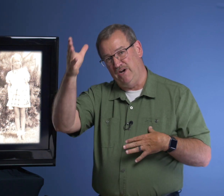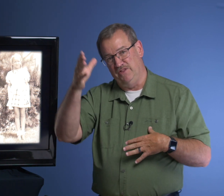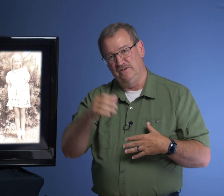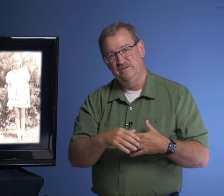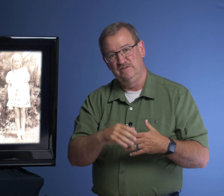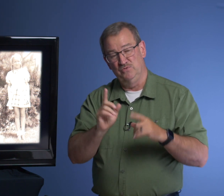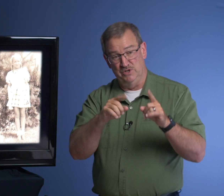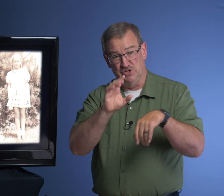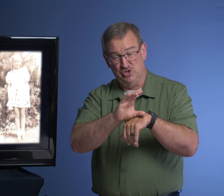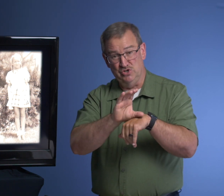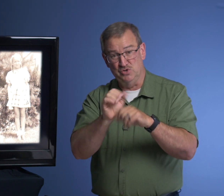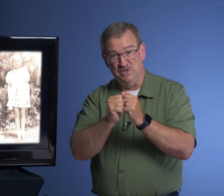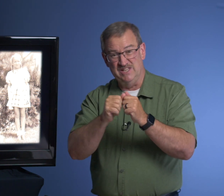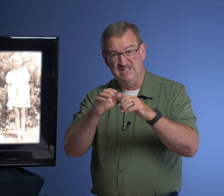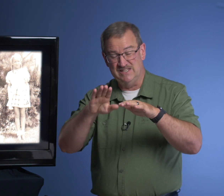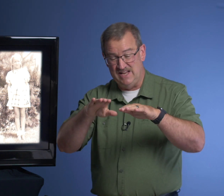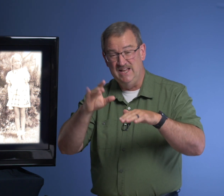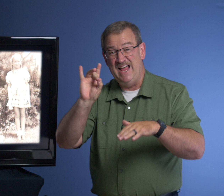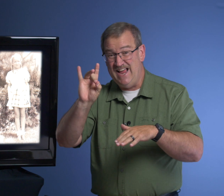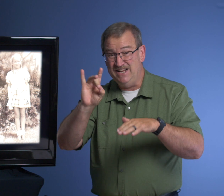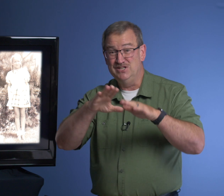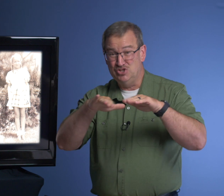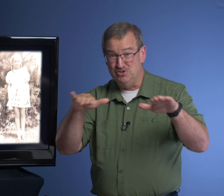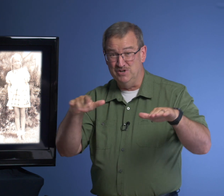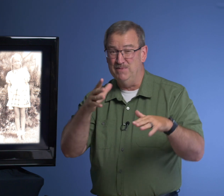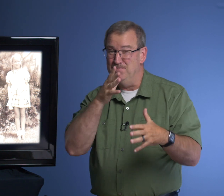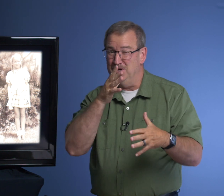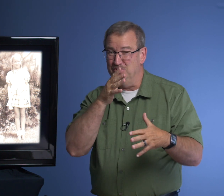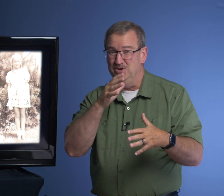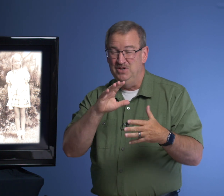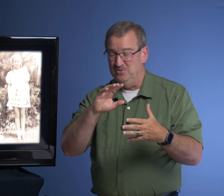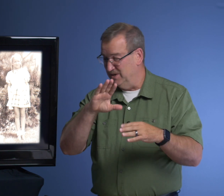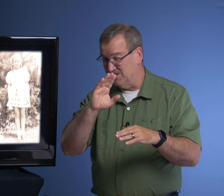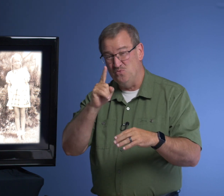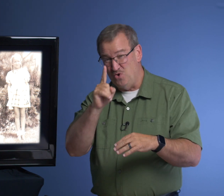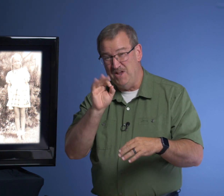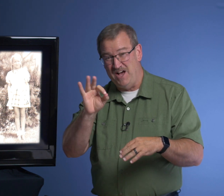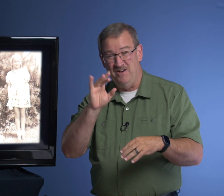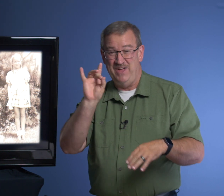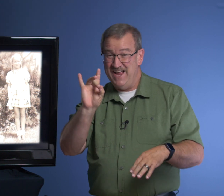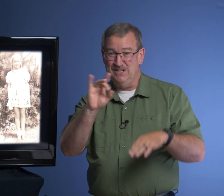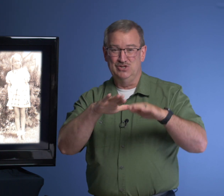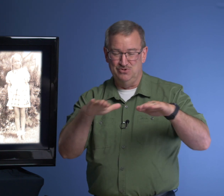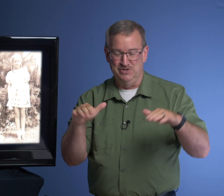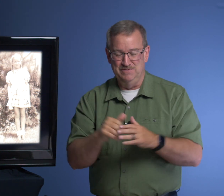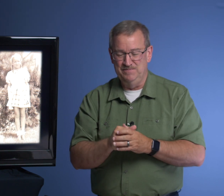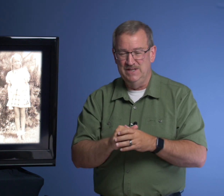grandfather went to church with his 8 children. My mother was one of 8 children.